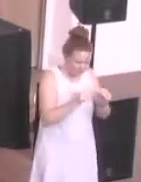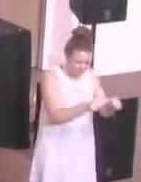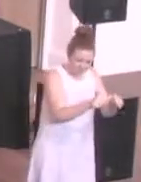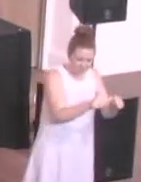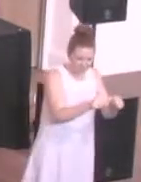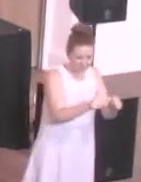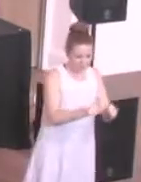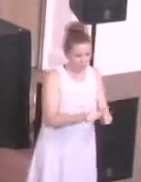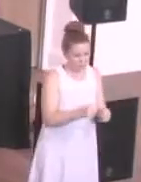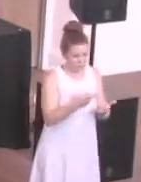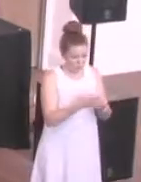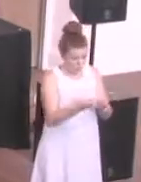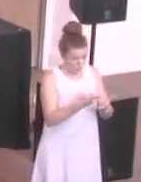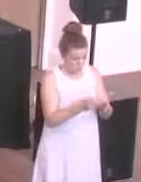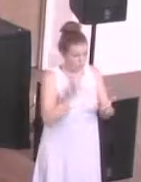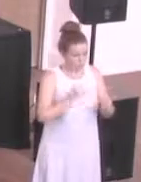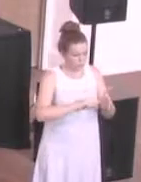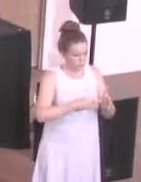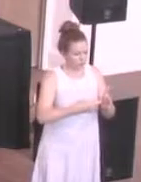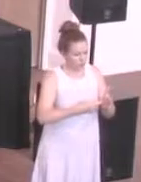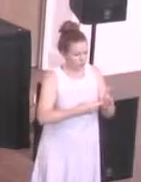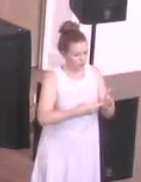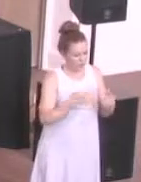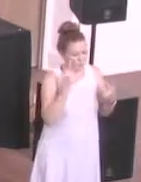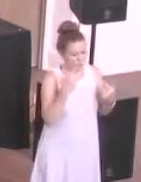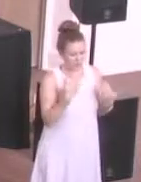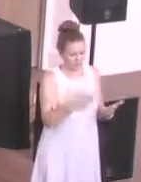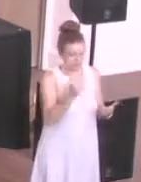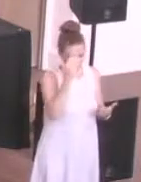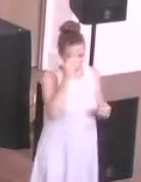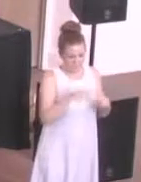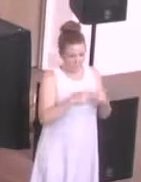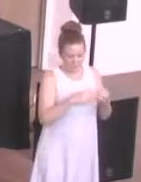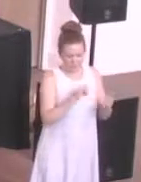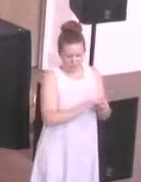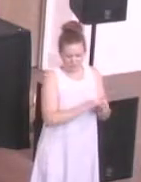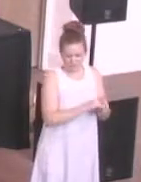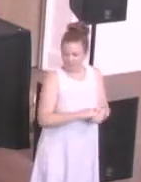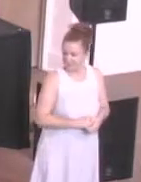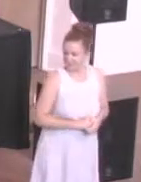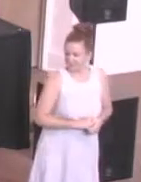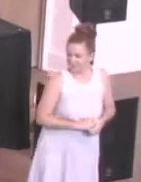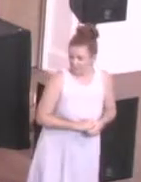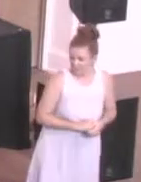So, in a couple weeks, that'll get going. We'll let you know more about that.